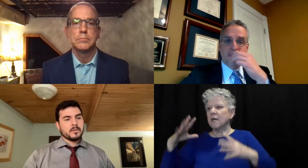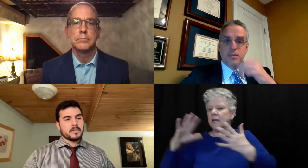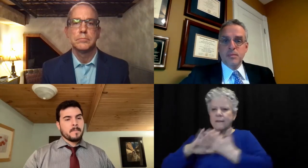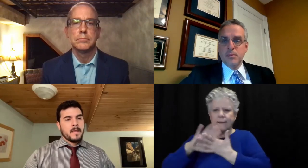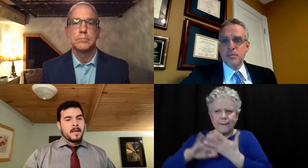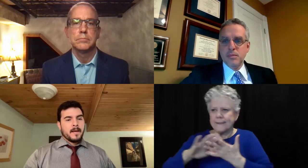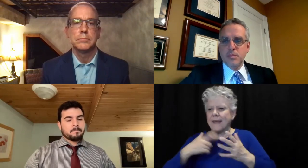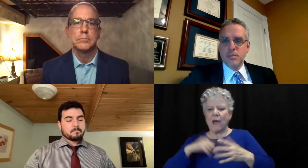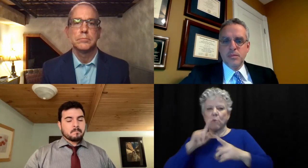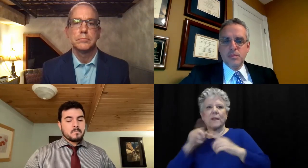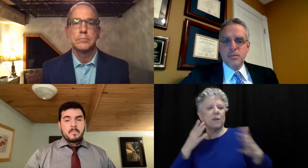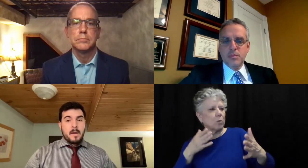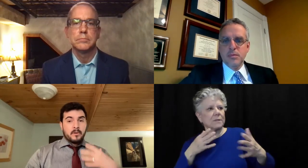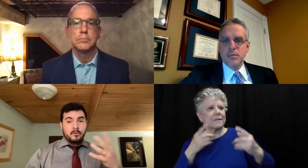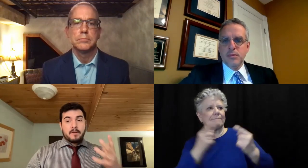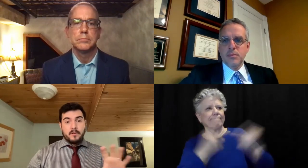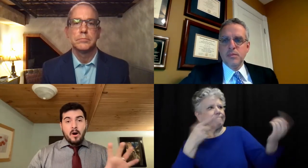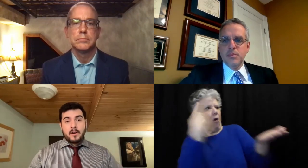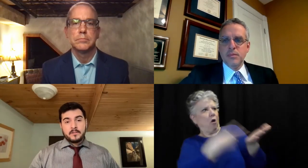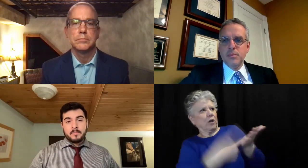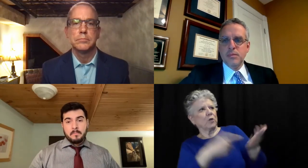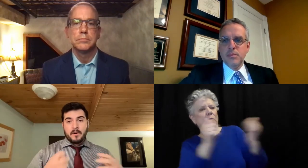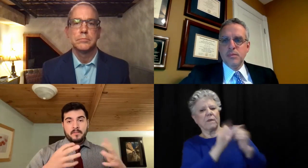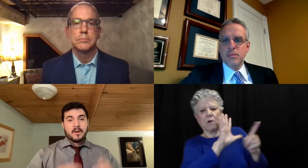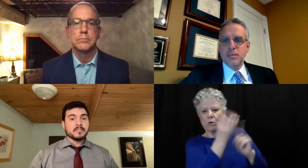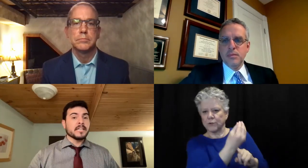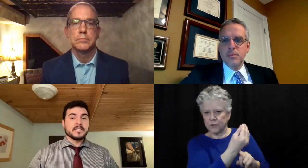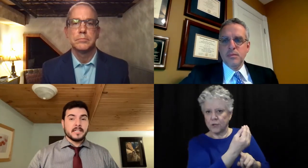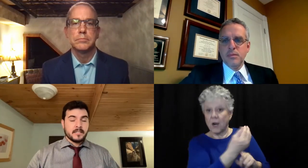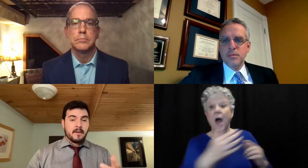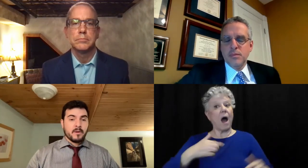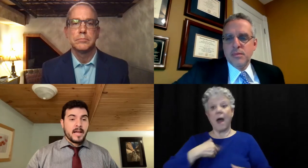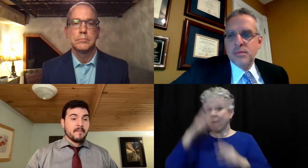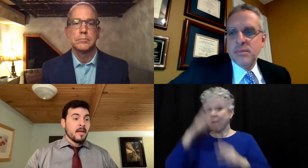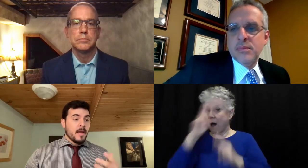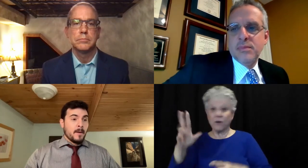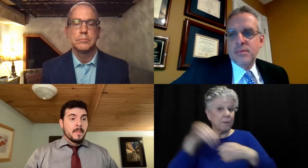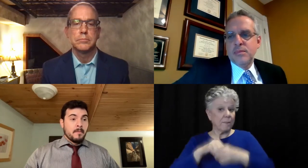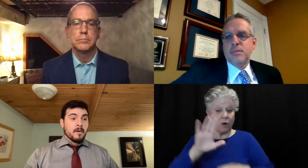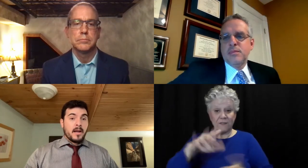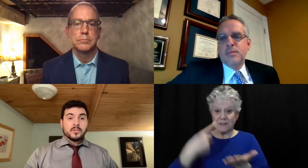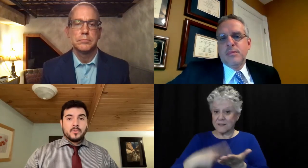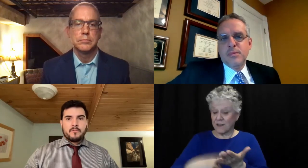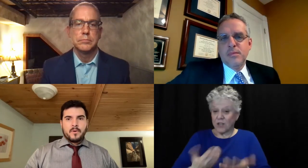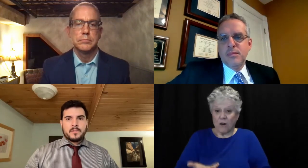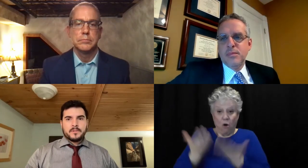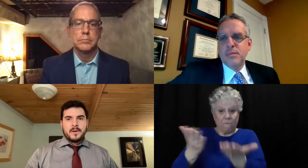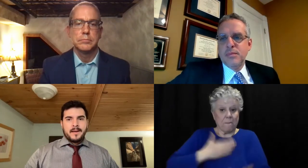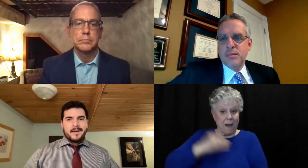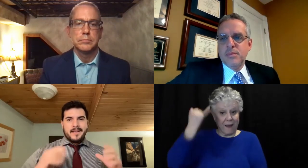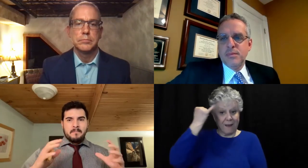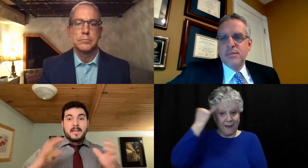contemporary culture. I'm really grateful and honored to have been part of this conversation and to offer what I have. But I also look forward